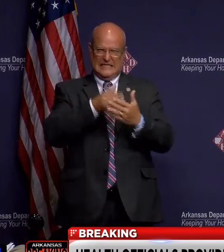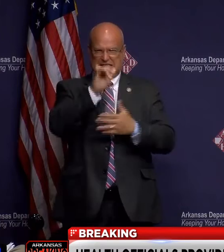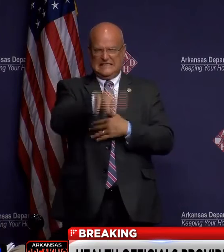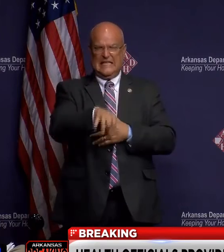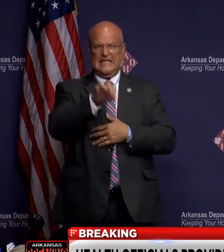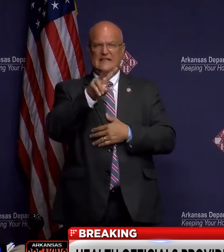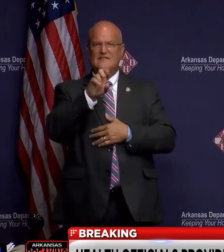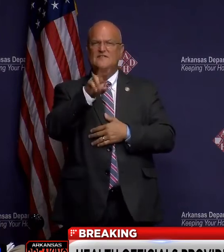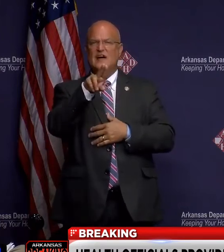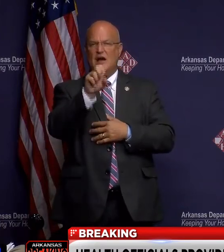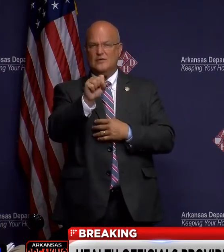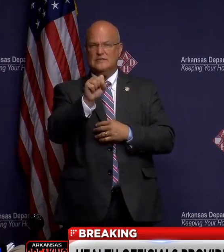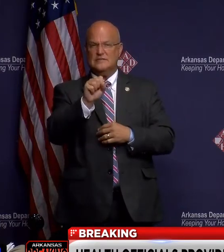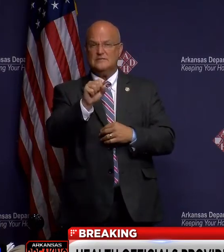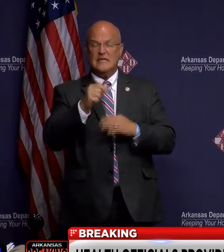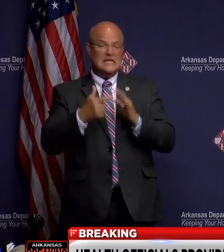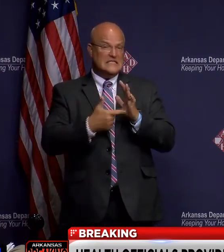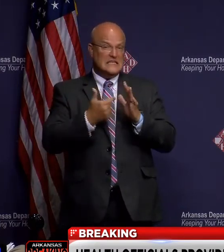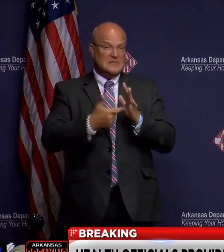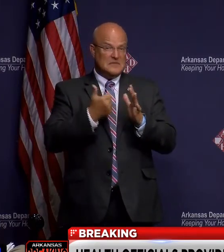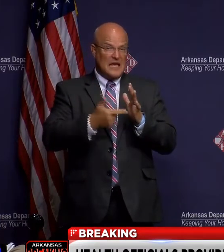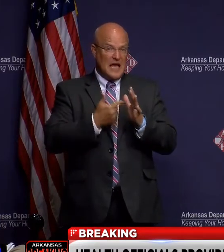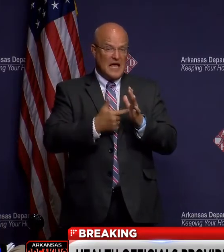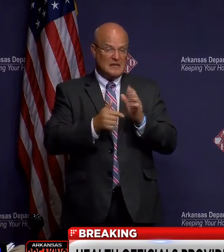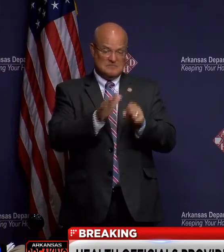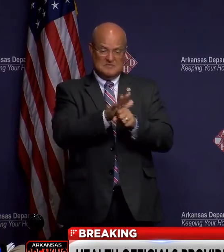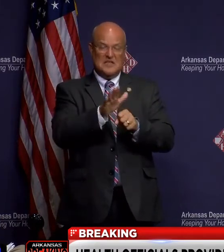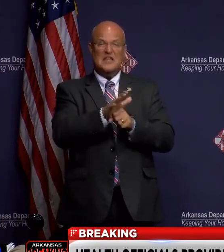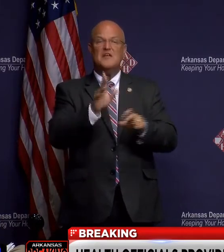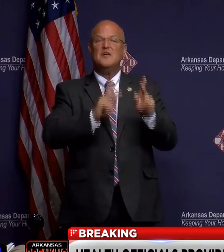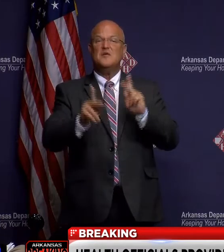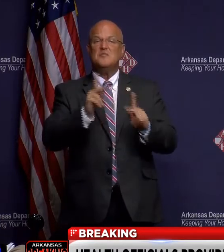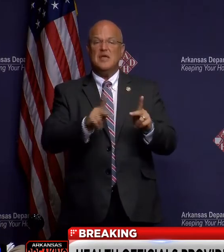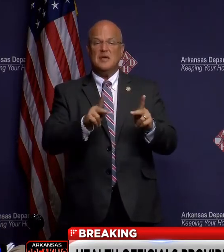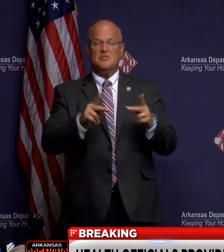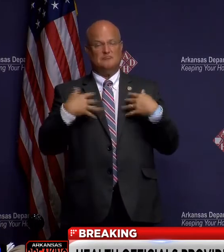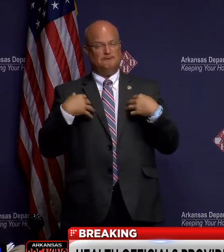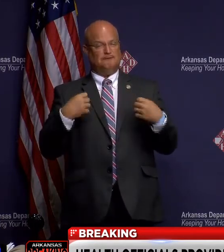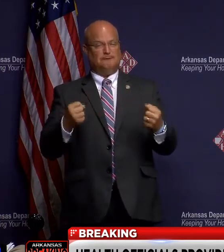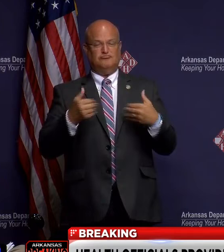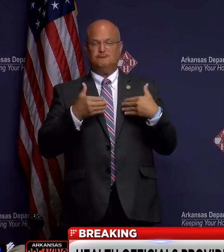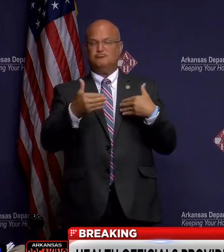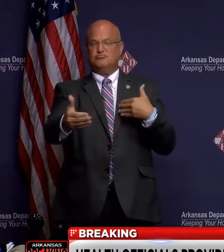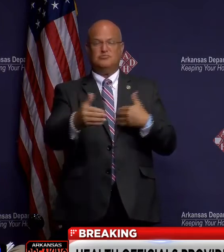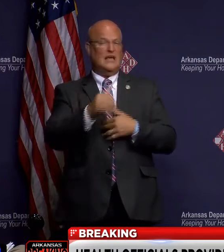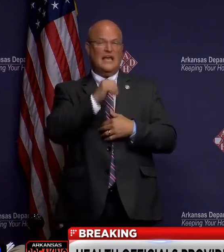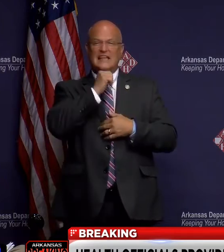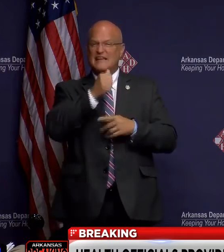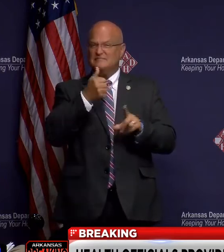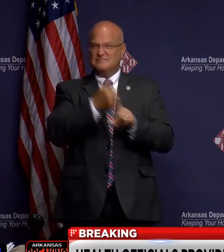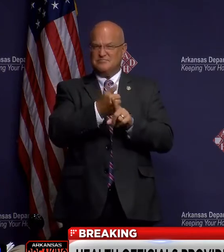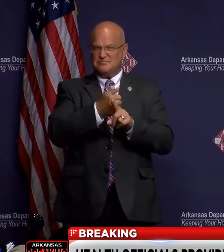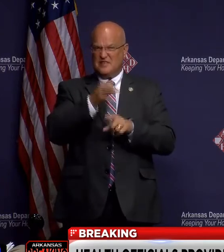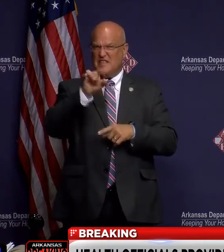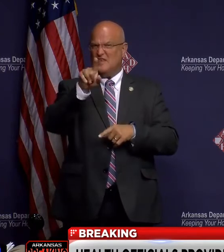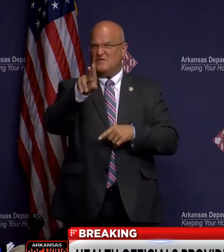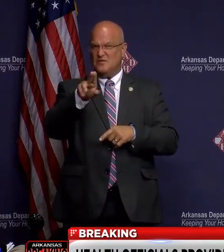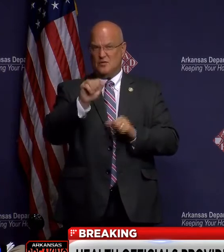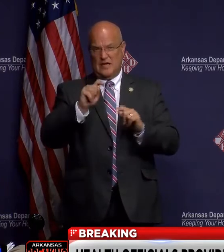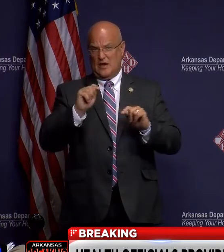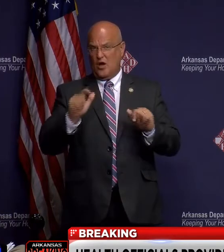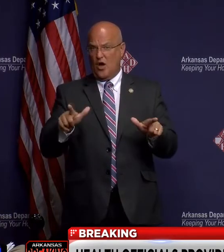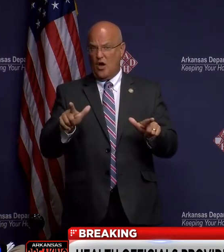virus. Sometimes that's enough to keep people completely well and not getting any flu symptoms at